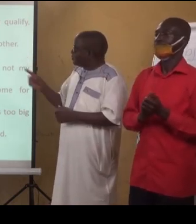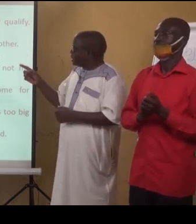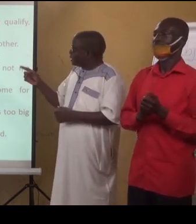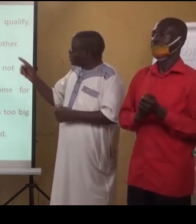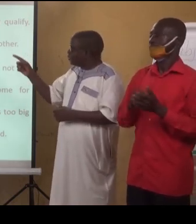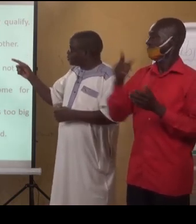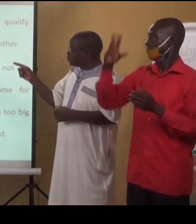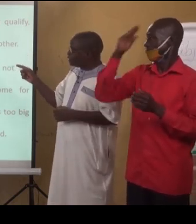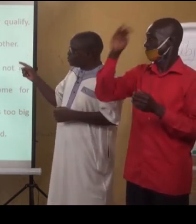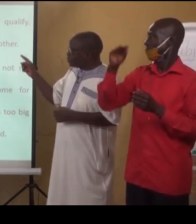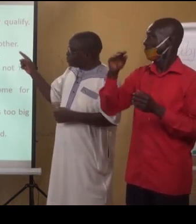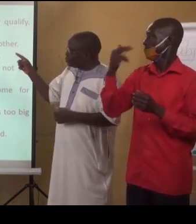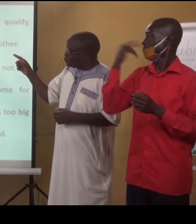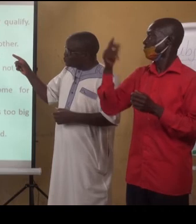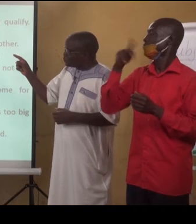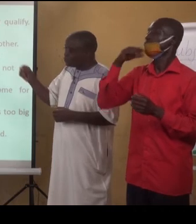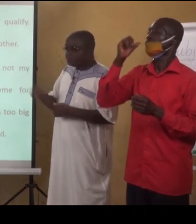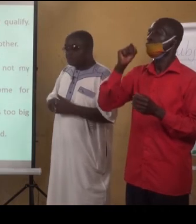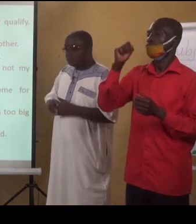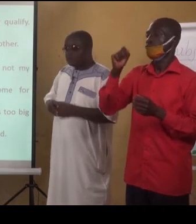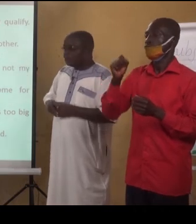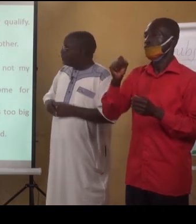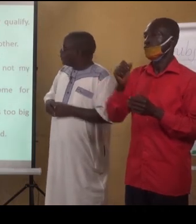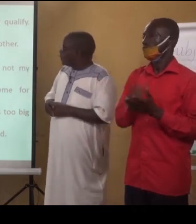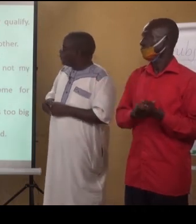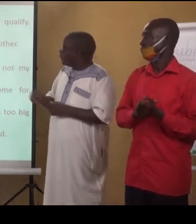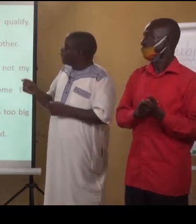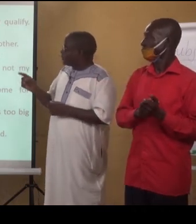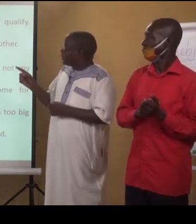The man, you also notice the word whose.